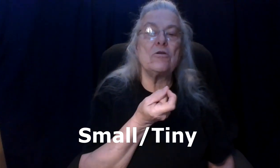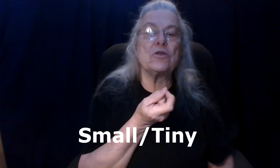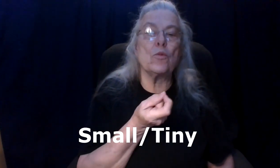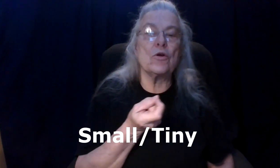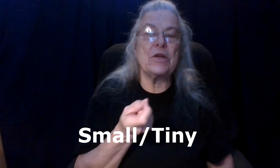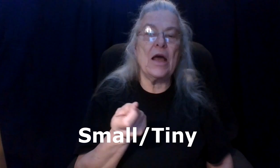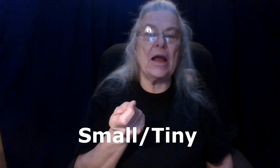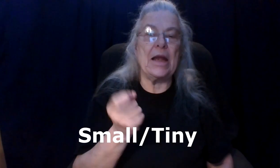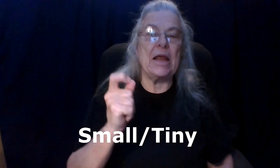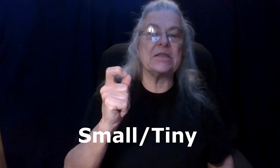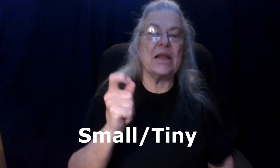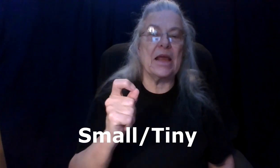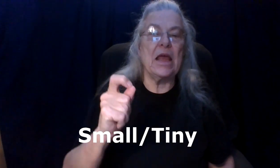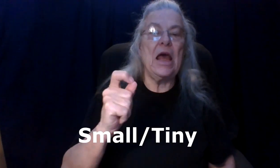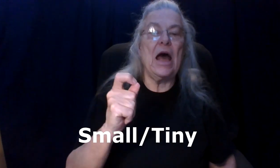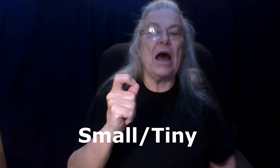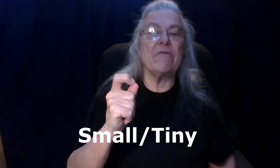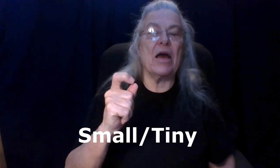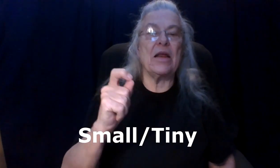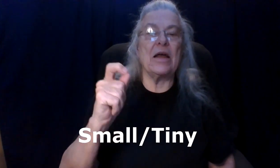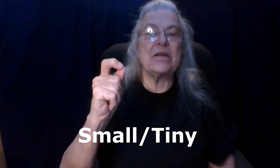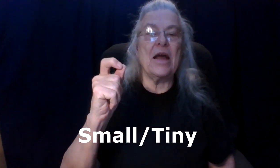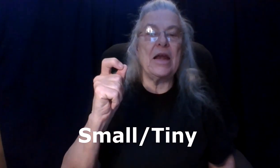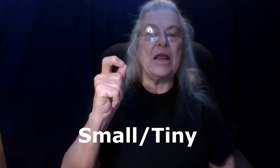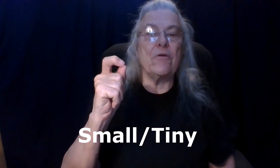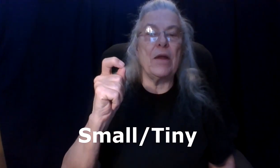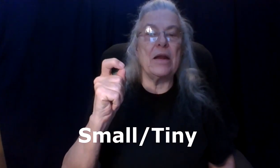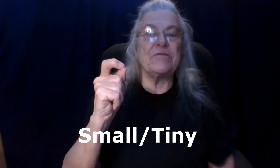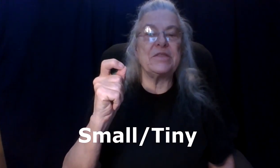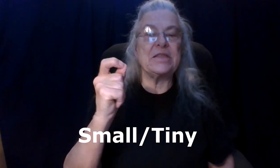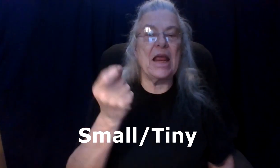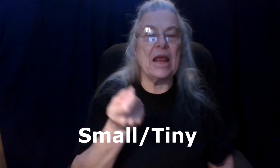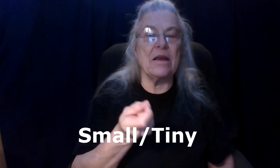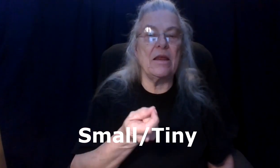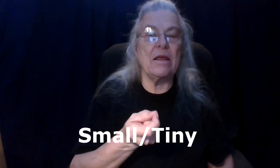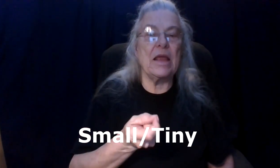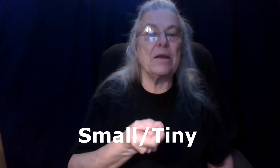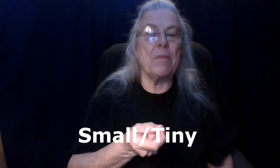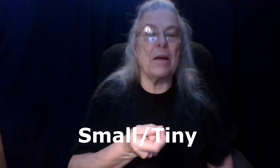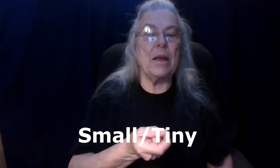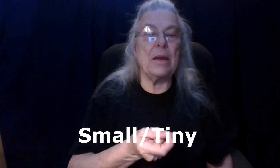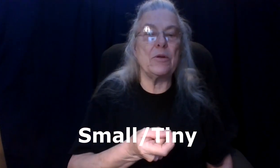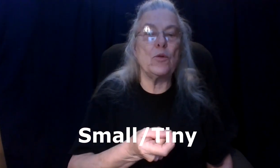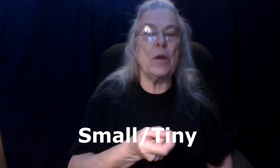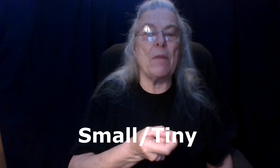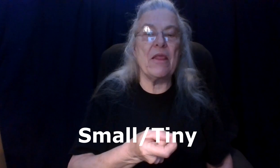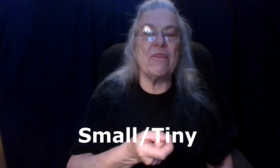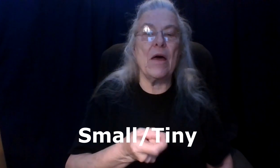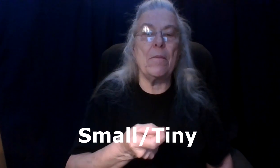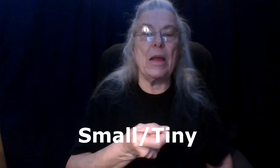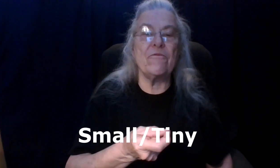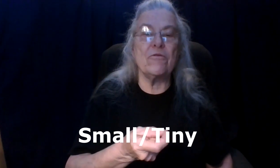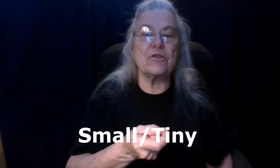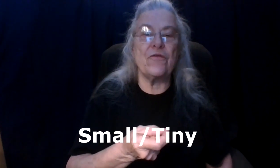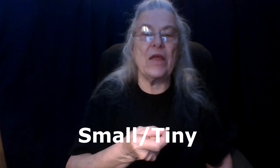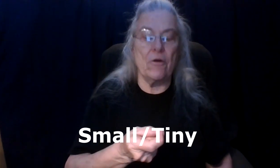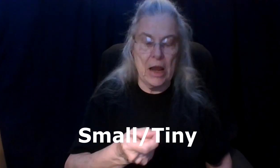word tiny. It's like I've got a tiny grain of sand in between my thumb and first finger, and